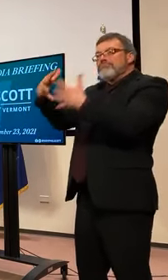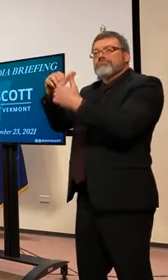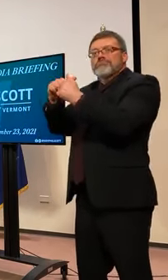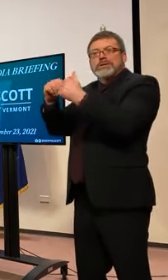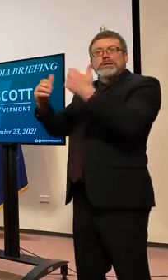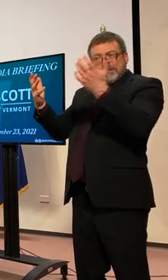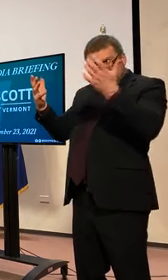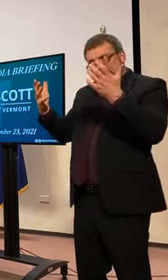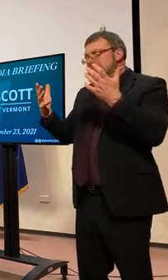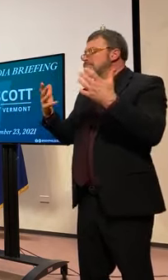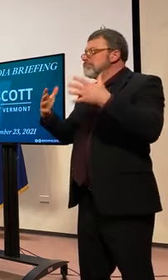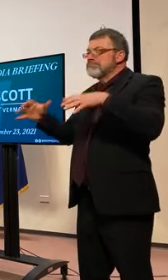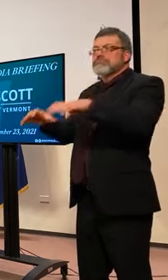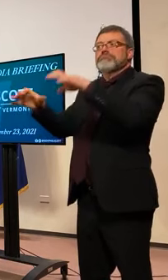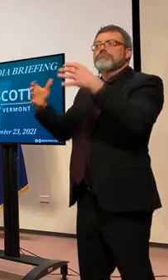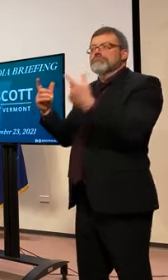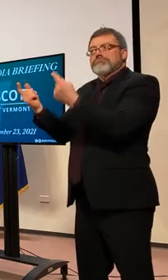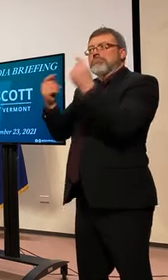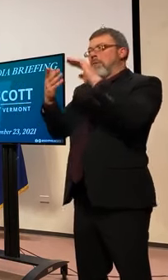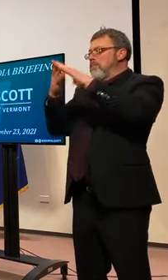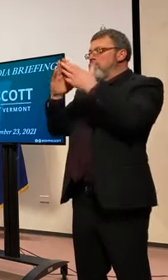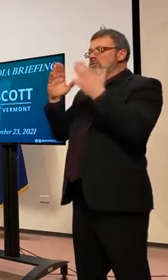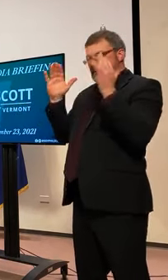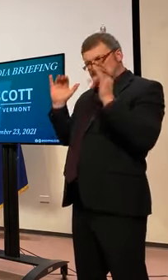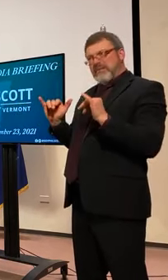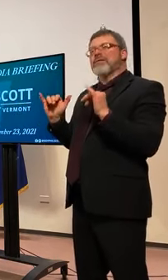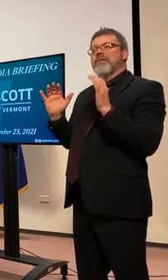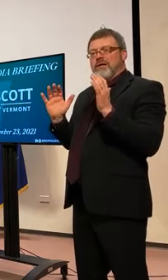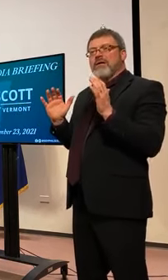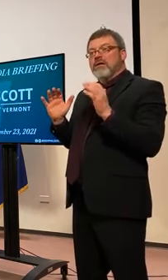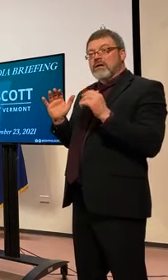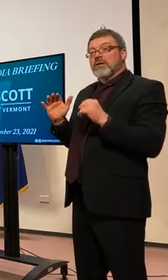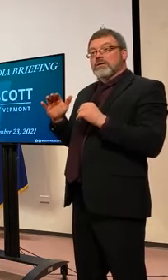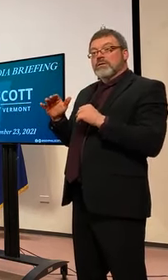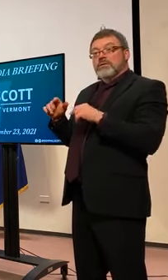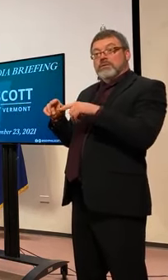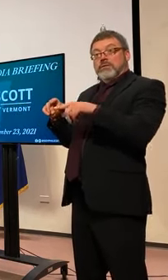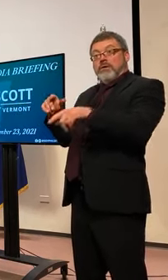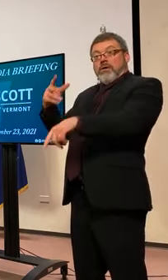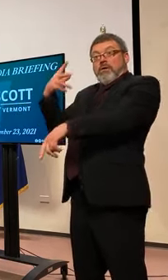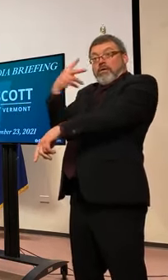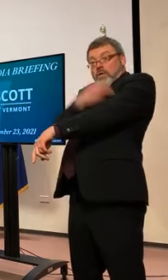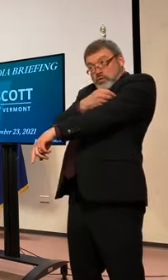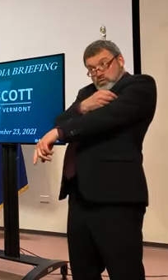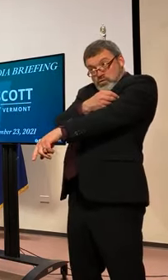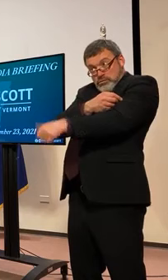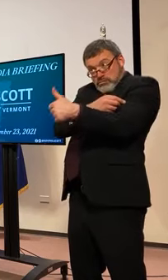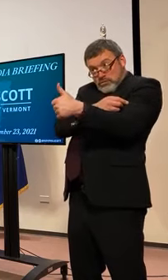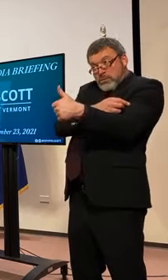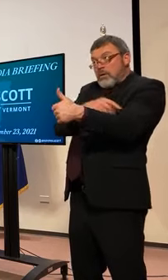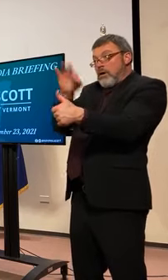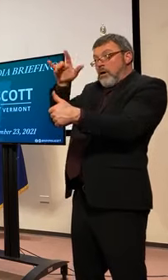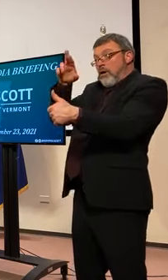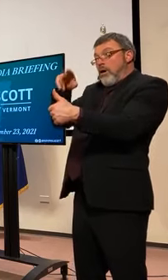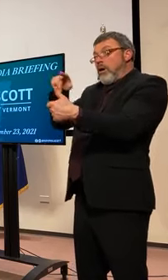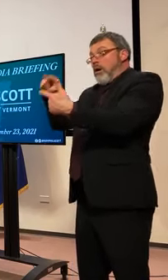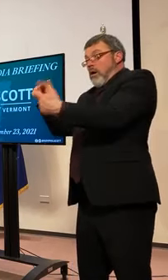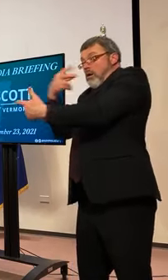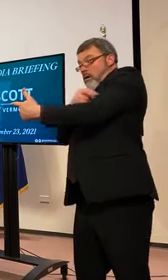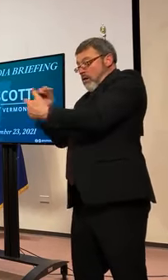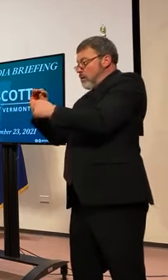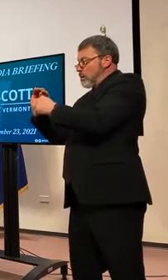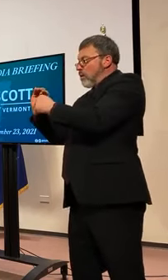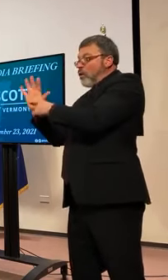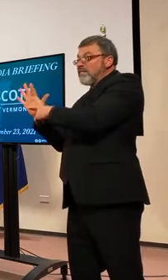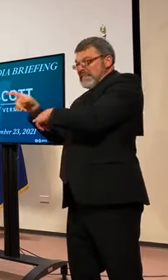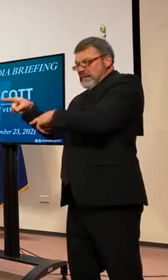get the shot when you get a COVID vaccine if you want. Please do this as soon as possible. The very last thing